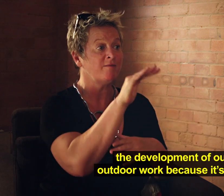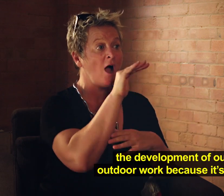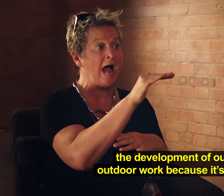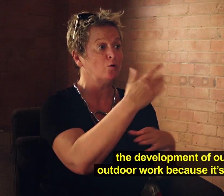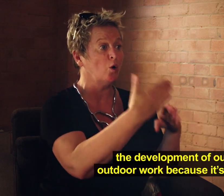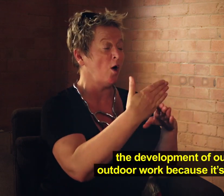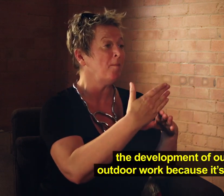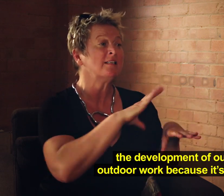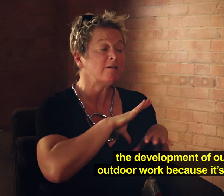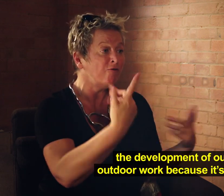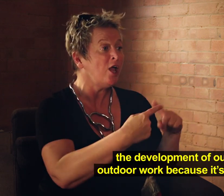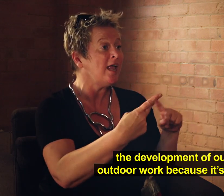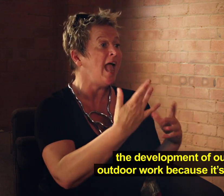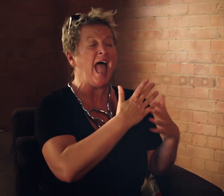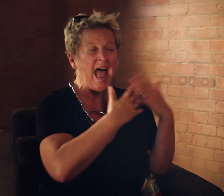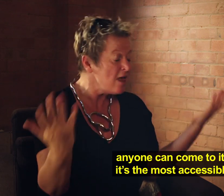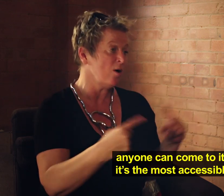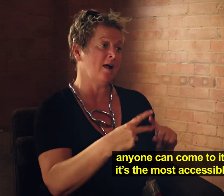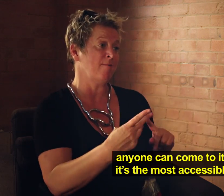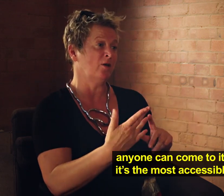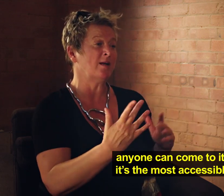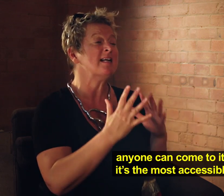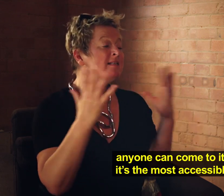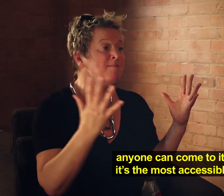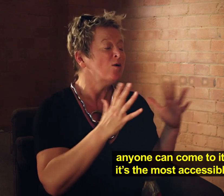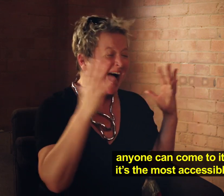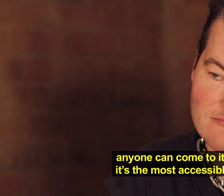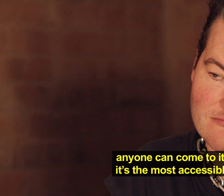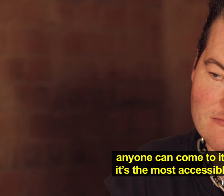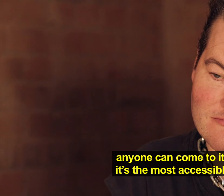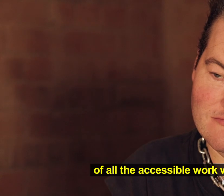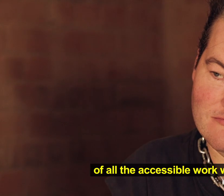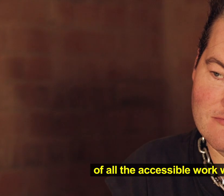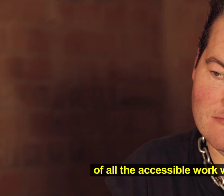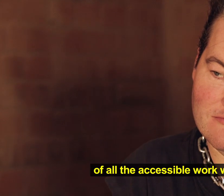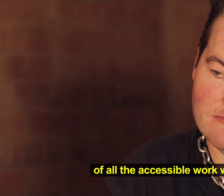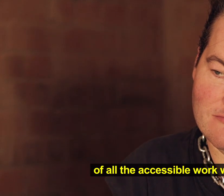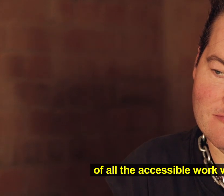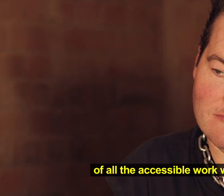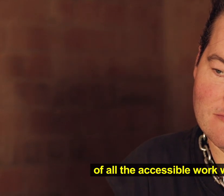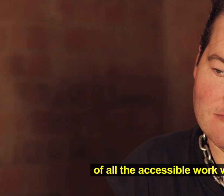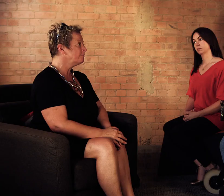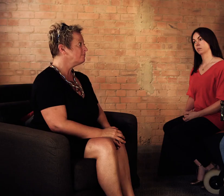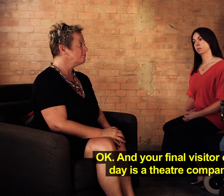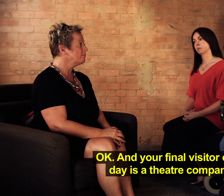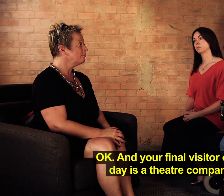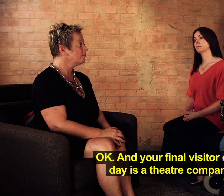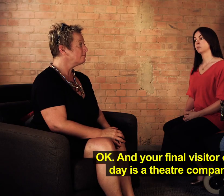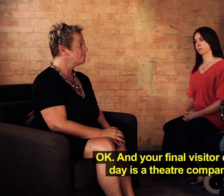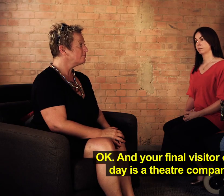our outdoor work because it's free, anyone can come to it. It's the most accessible of all of the accessible work that we do. Okay. And your